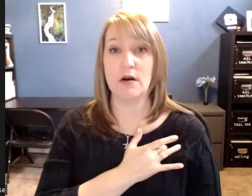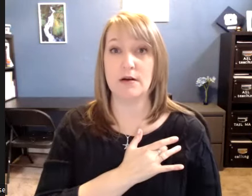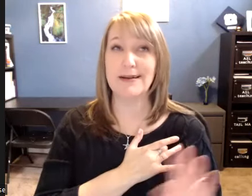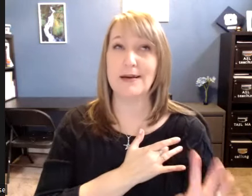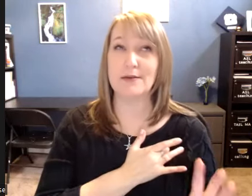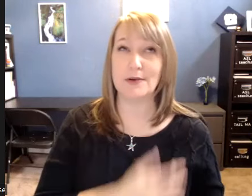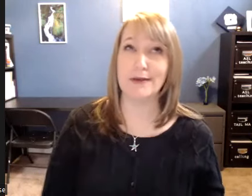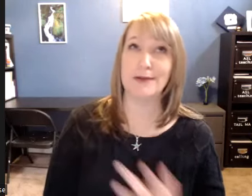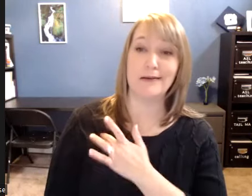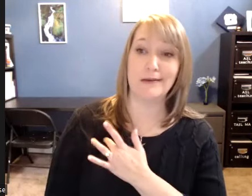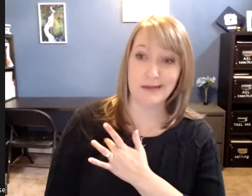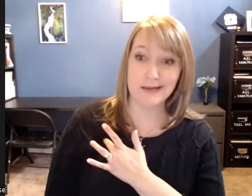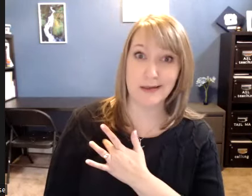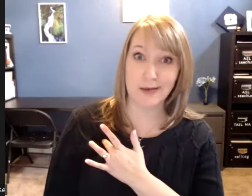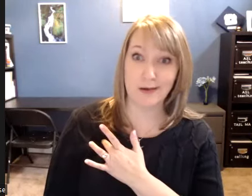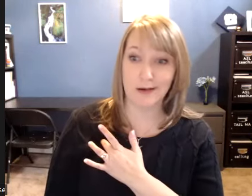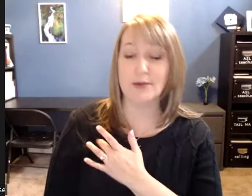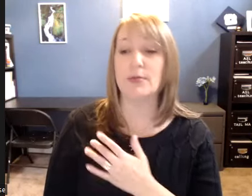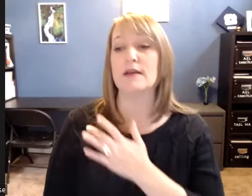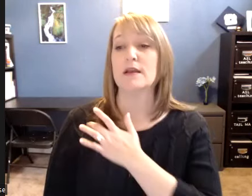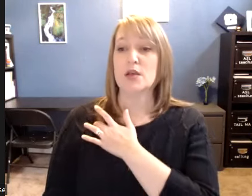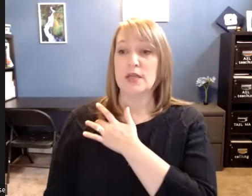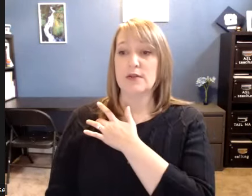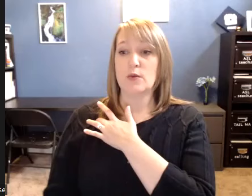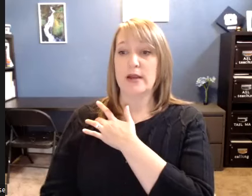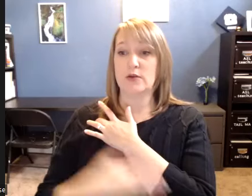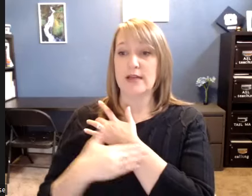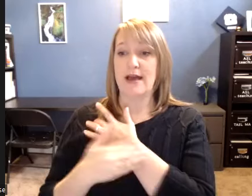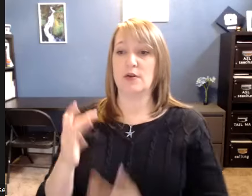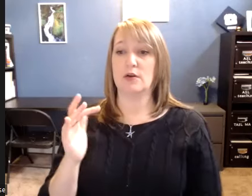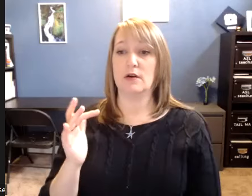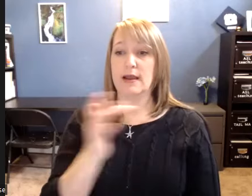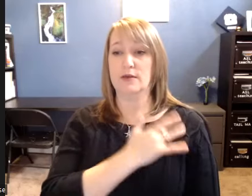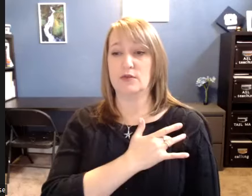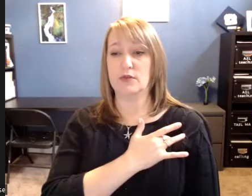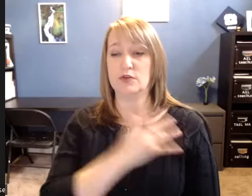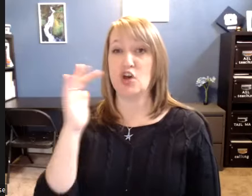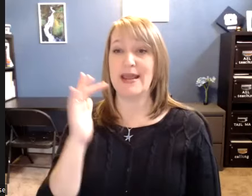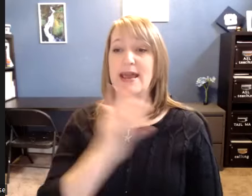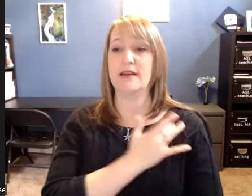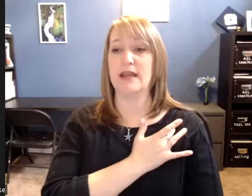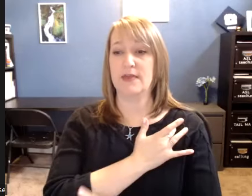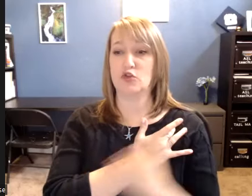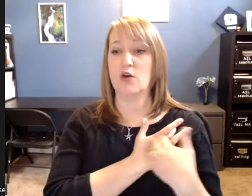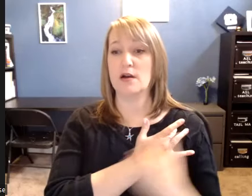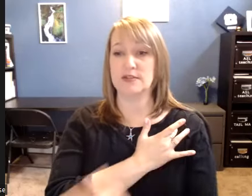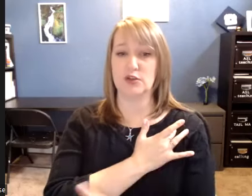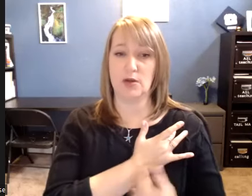heart. Now, if you're left-handed, it isn't your heart, but either way, you're going to have your hand, your dominant hand, and then cross your